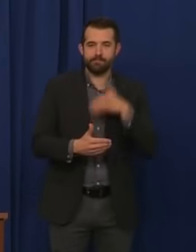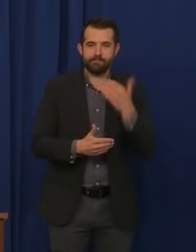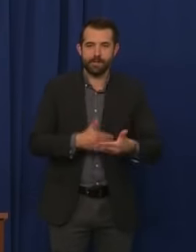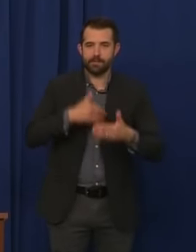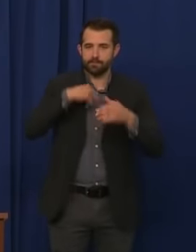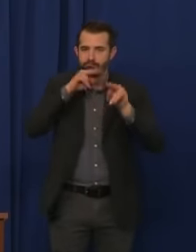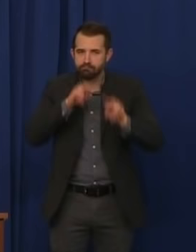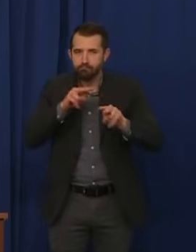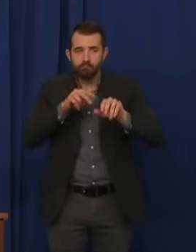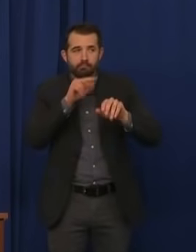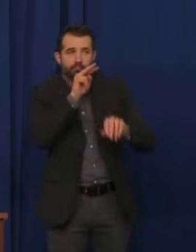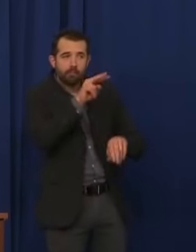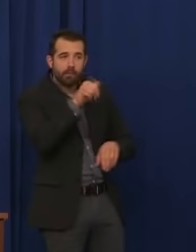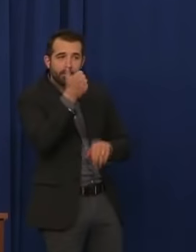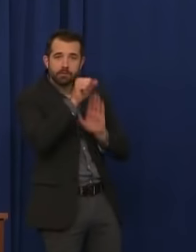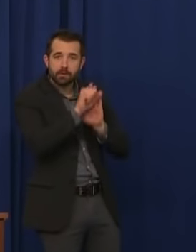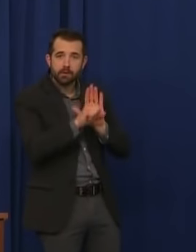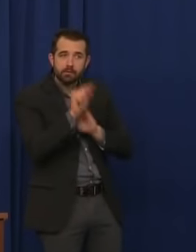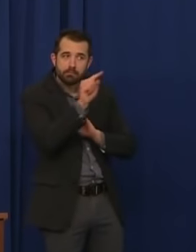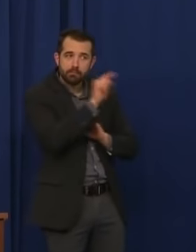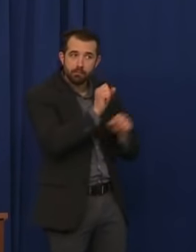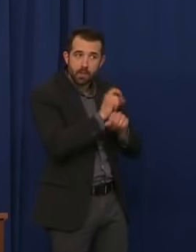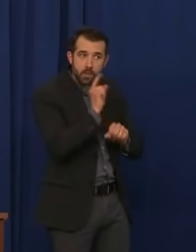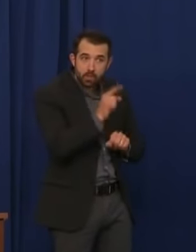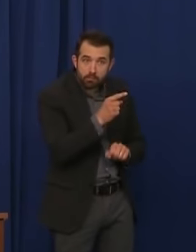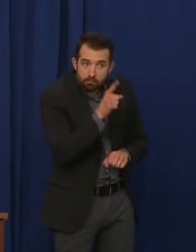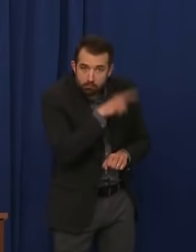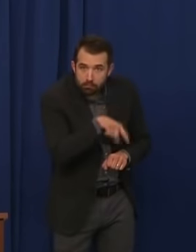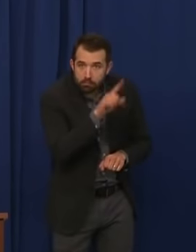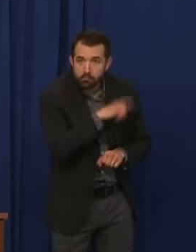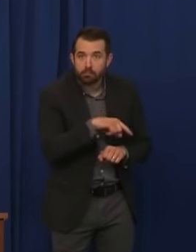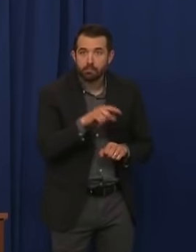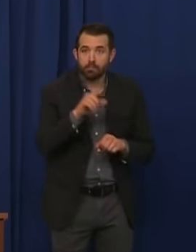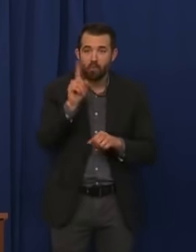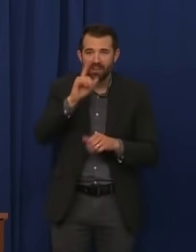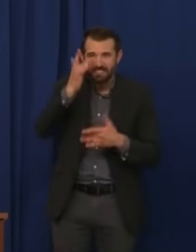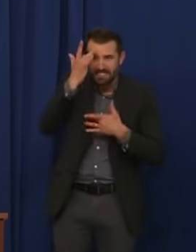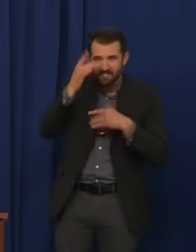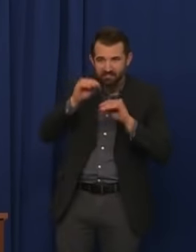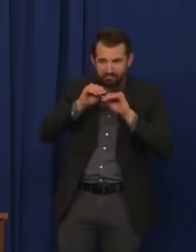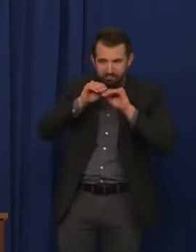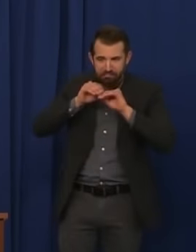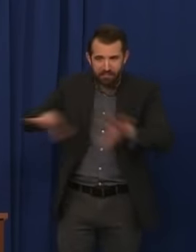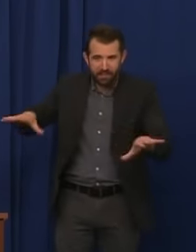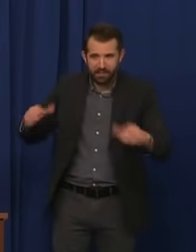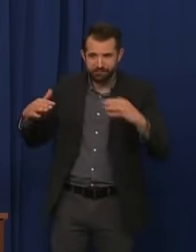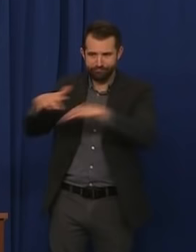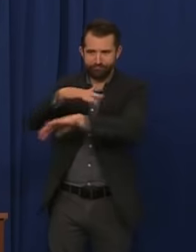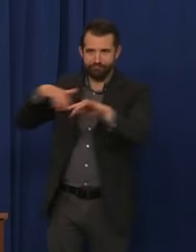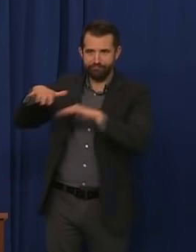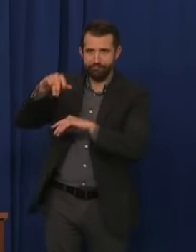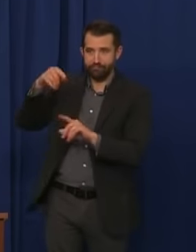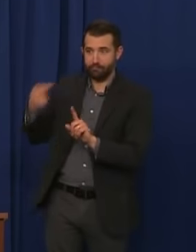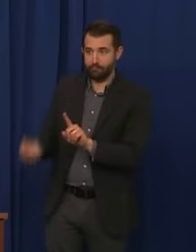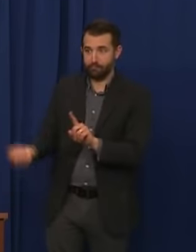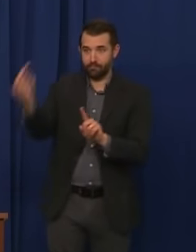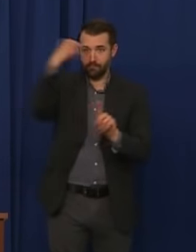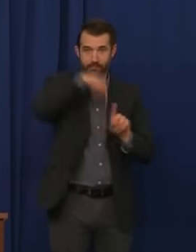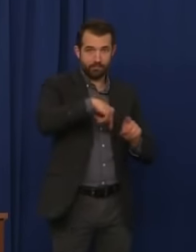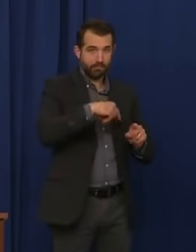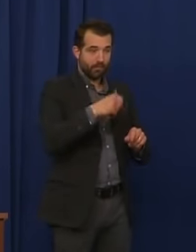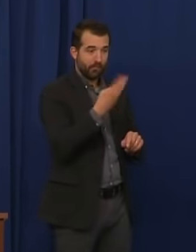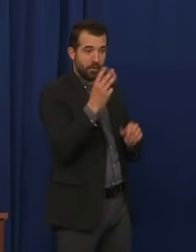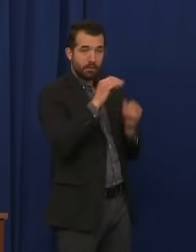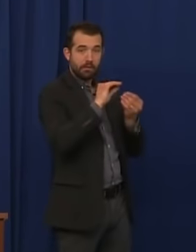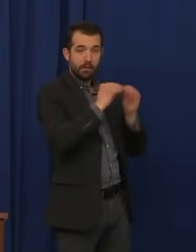and making sure that people don't come here from high incidence areas to low incidence areas in our state, with the